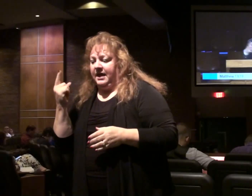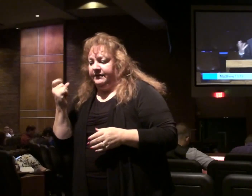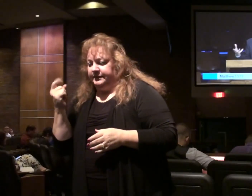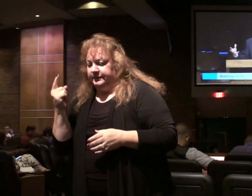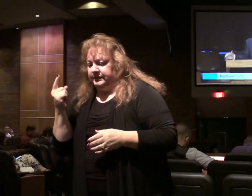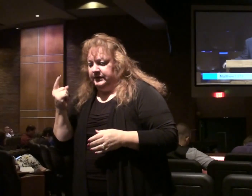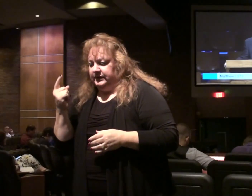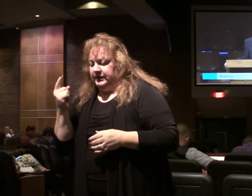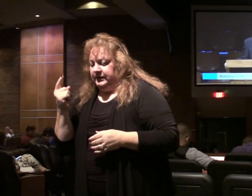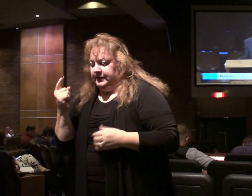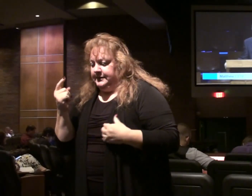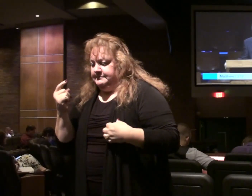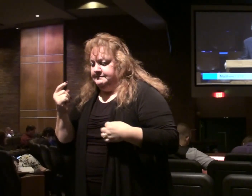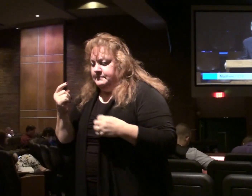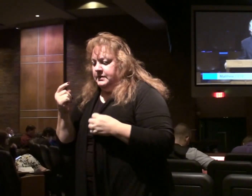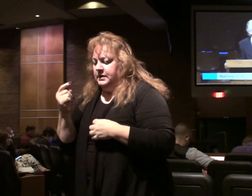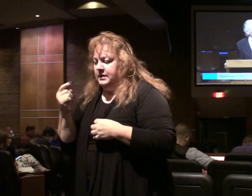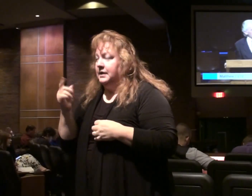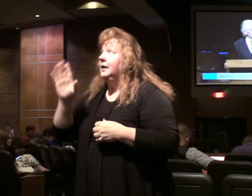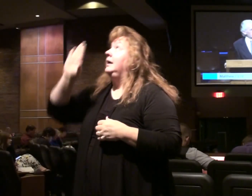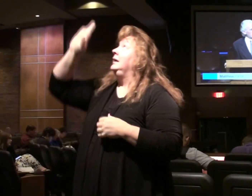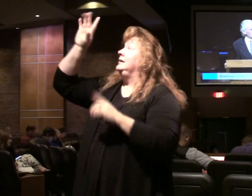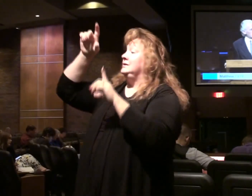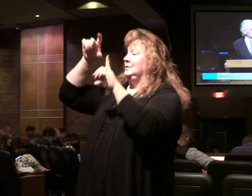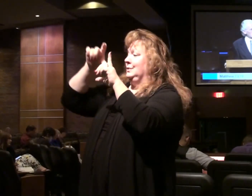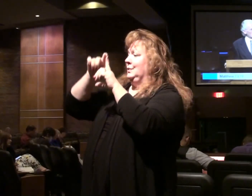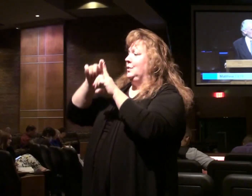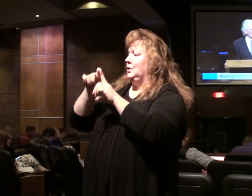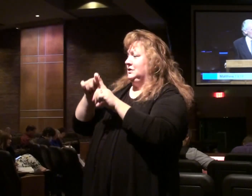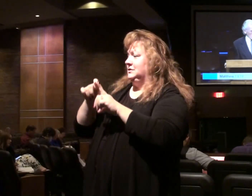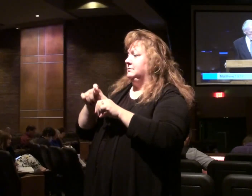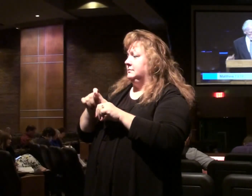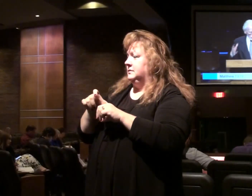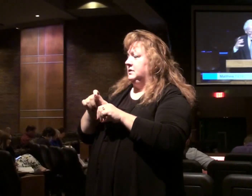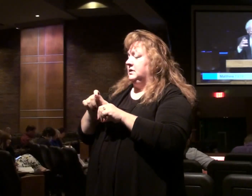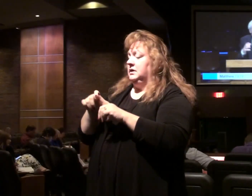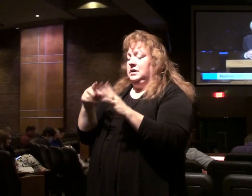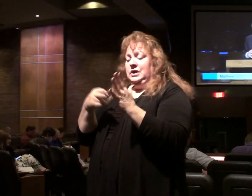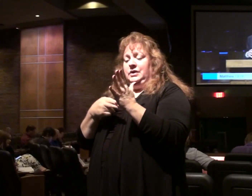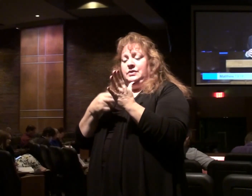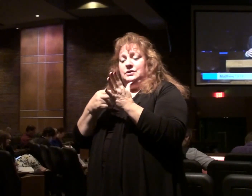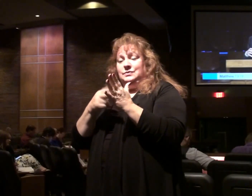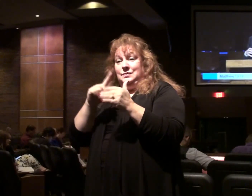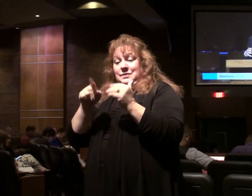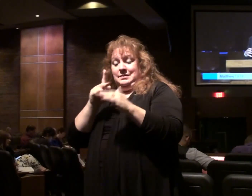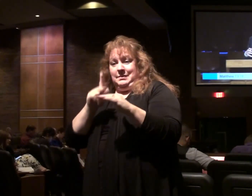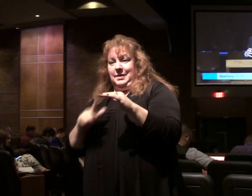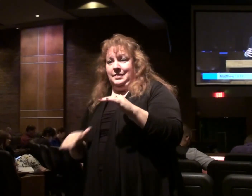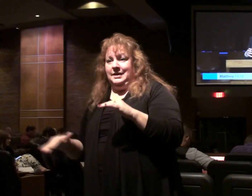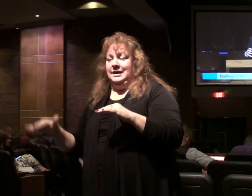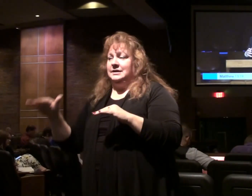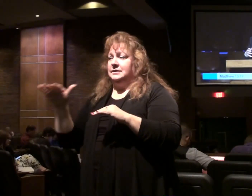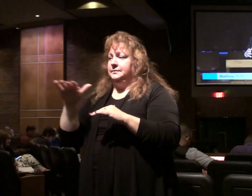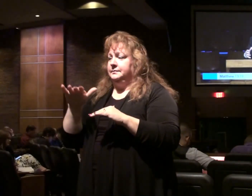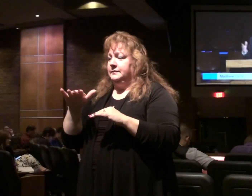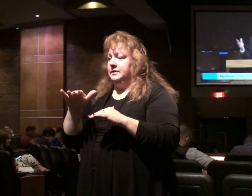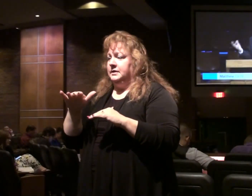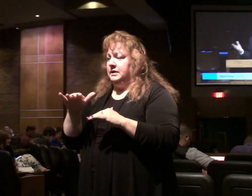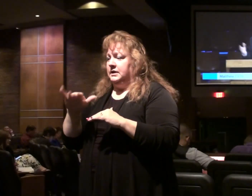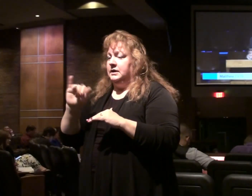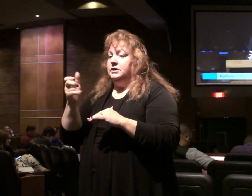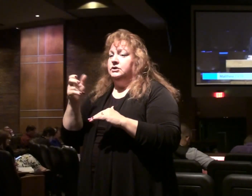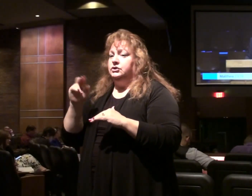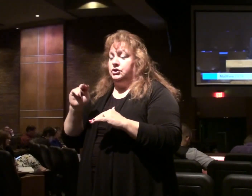in interpreting this parable, the word of God. The truth about the kingdom. In